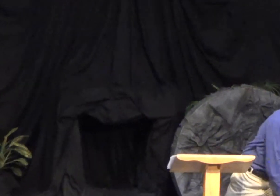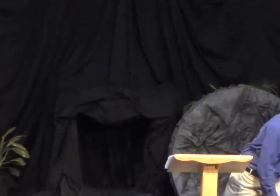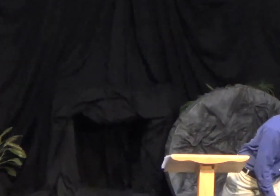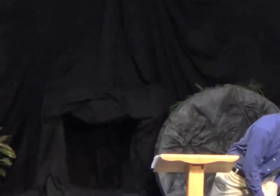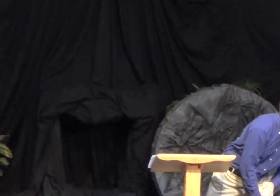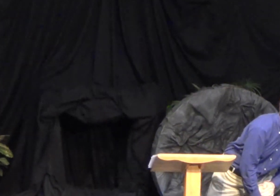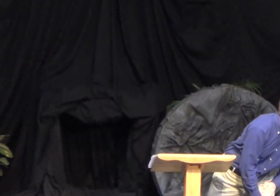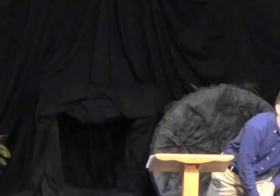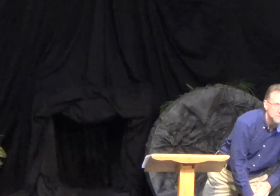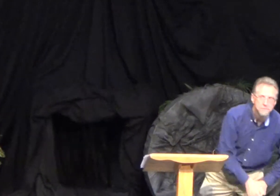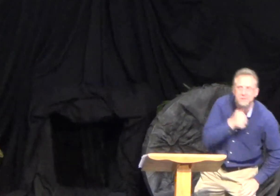We're trying to make it fit the net.